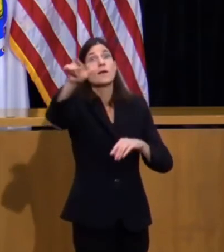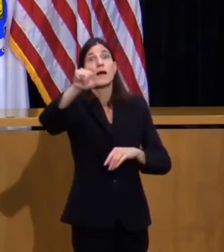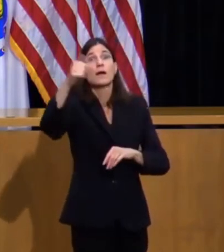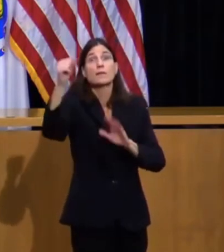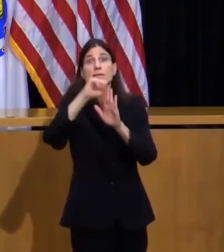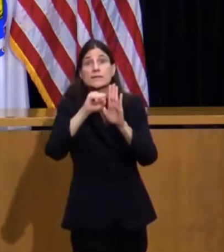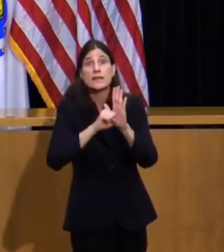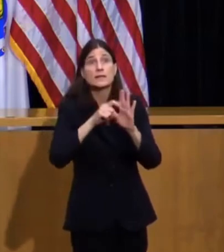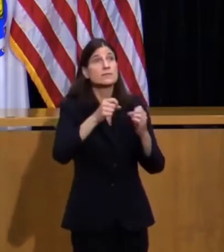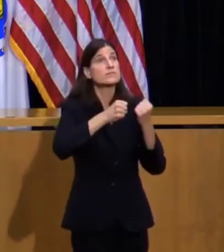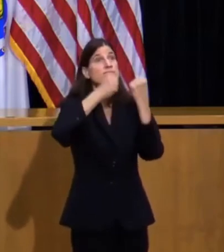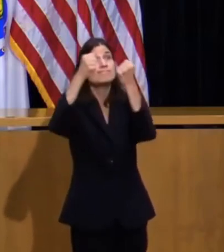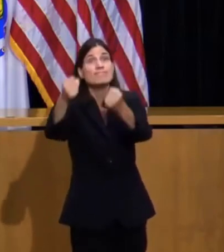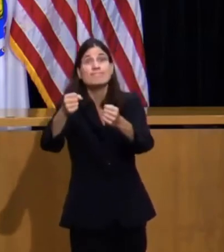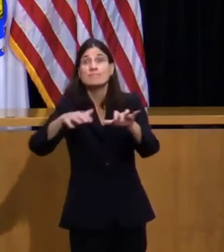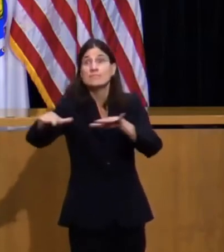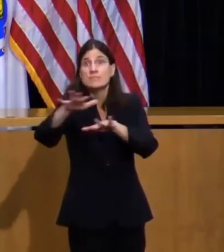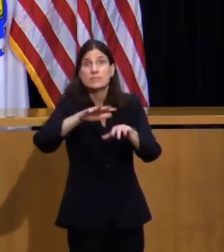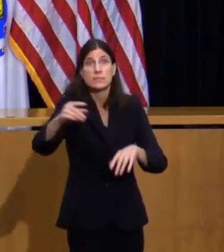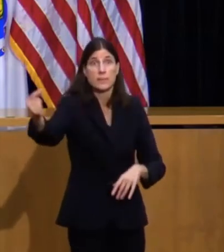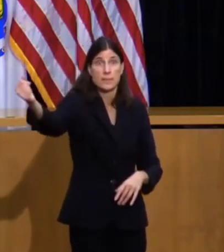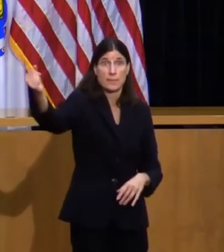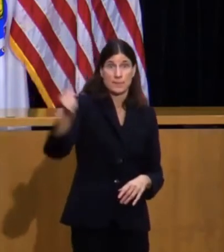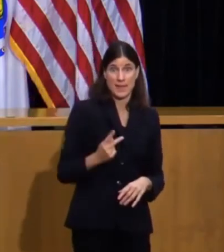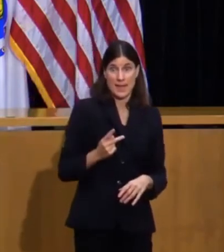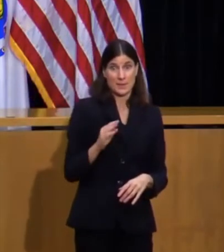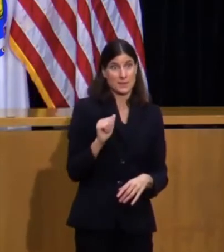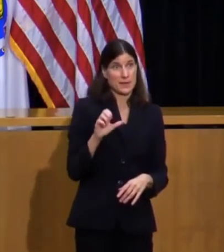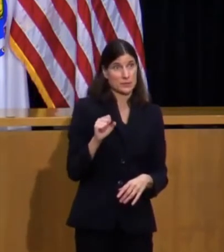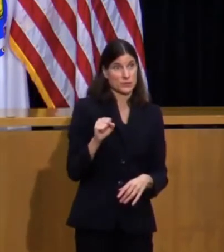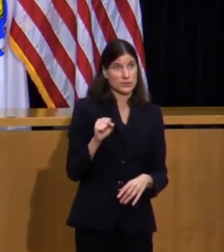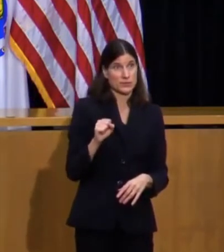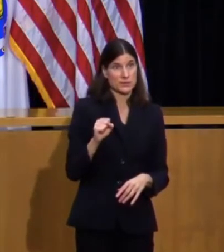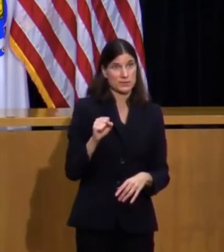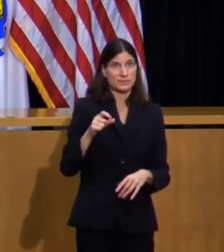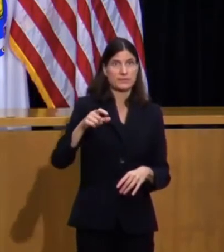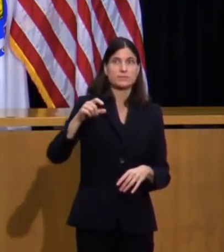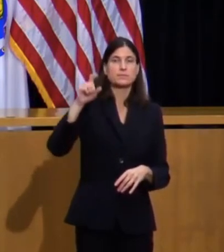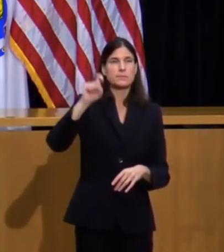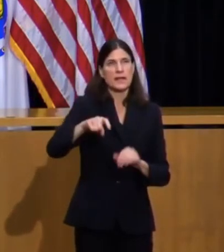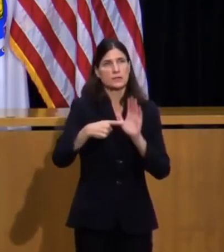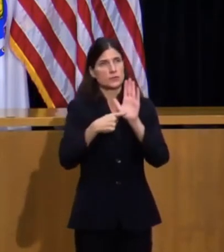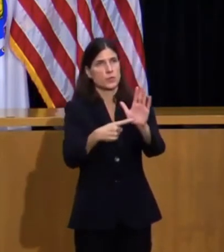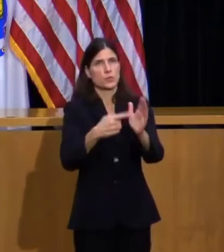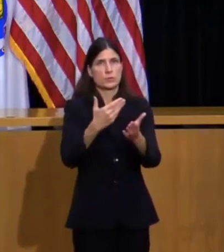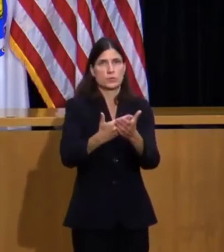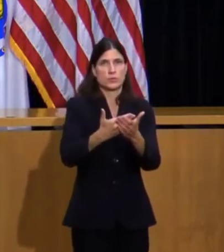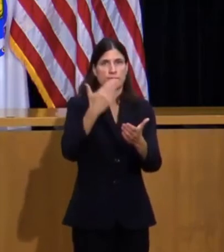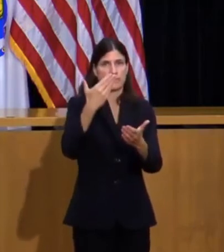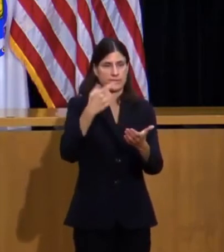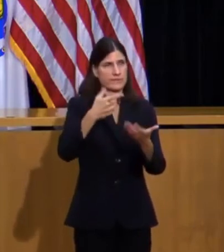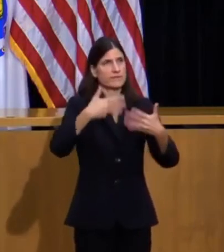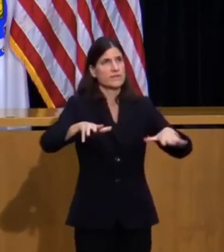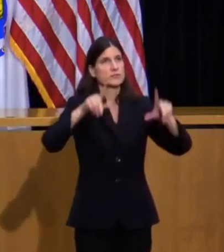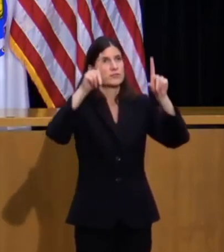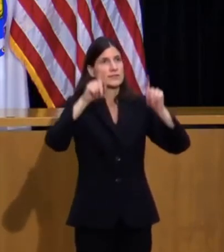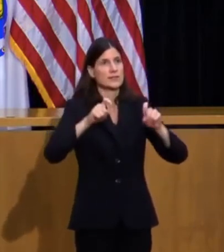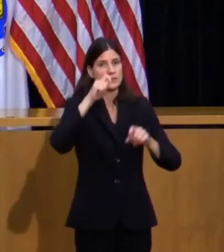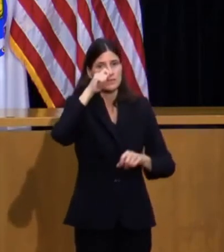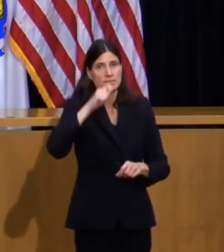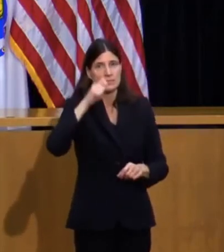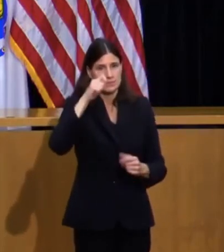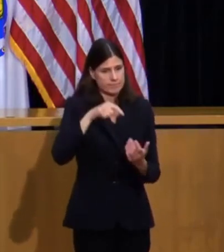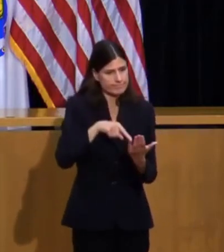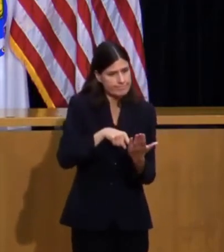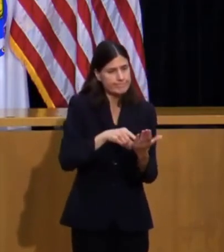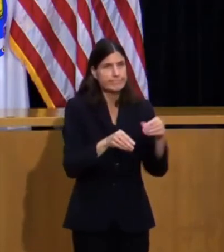COVID-19 test that was taken within 3 days prior to their arrival. The new order also applies to Massachusetts